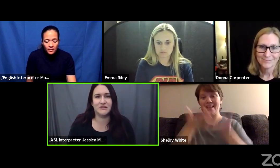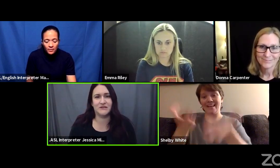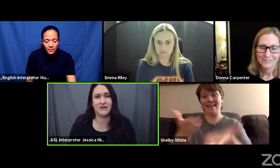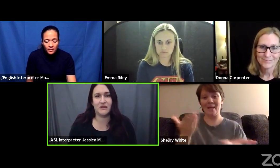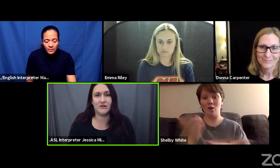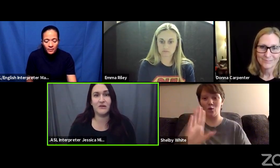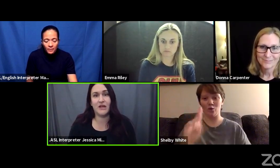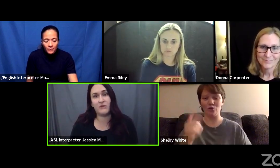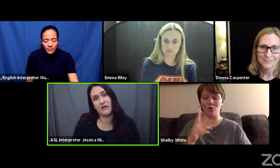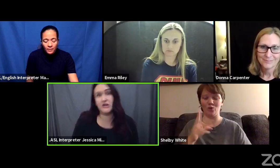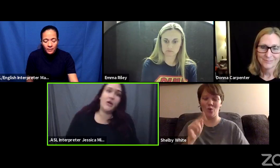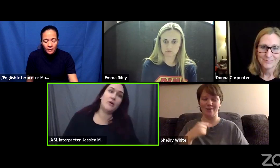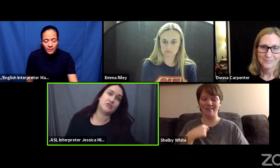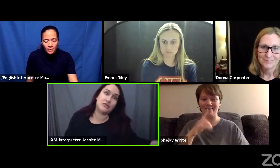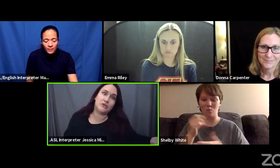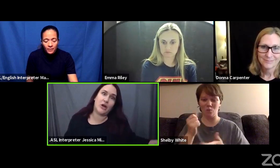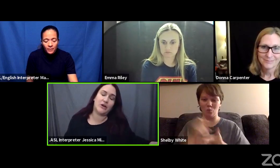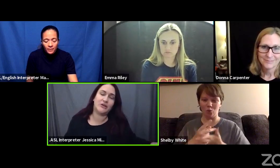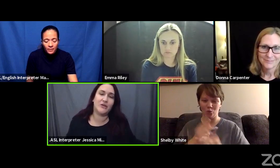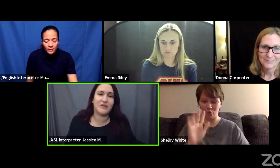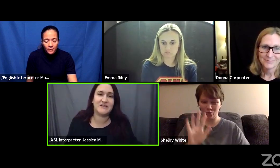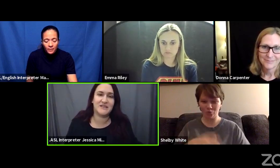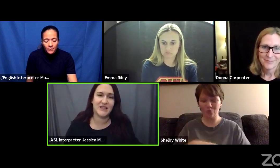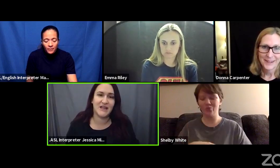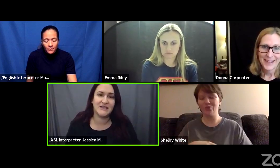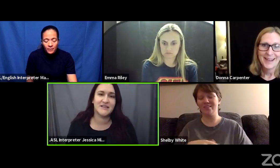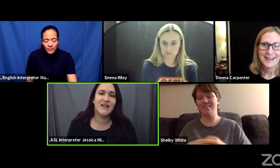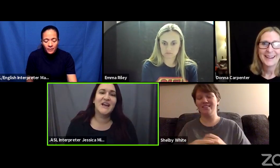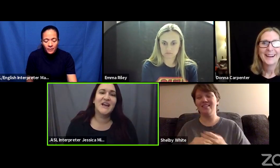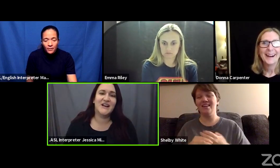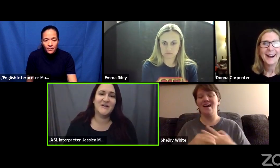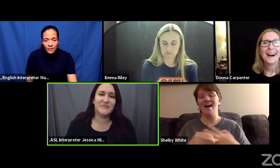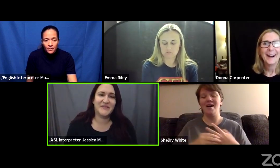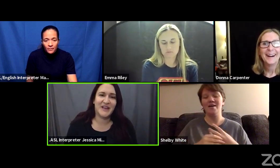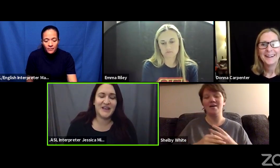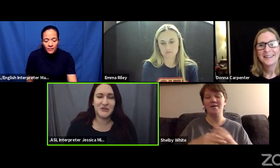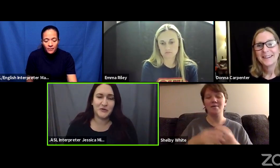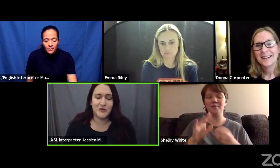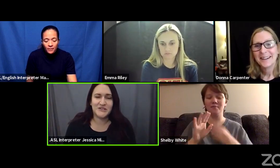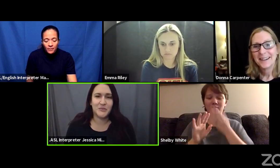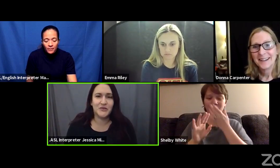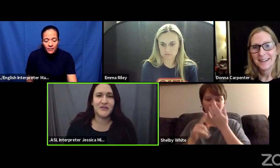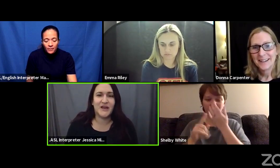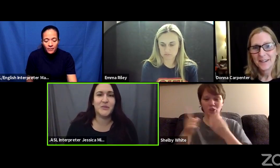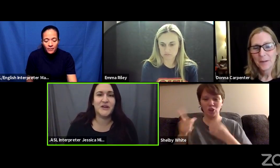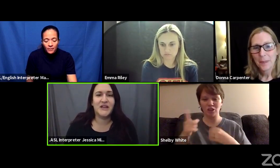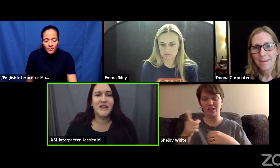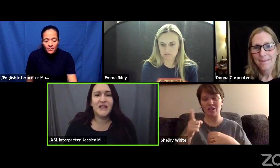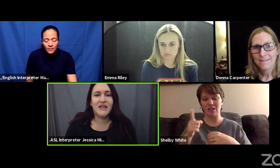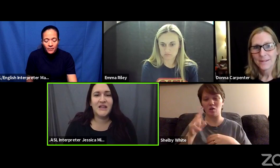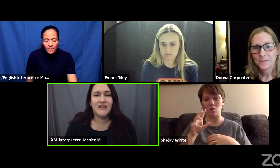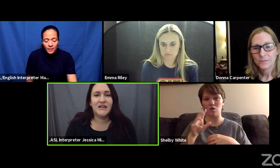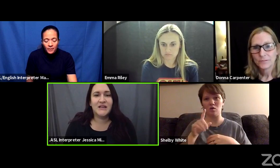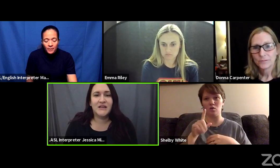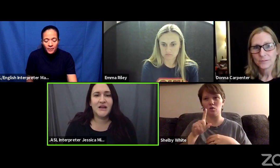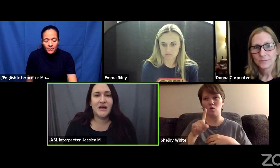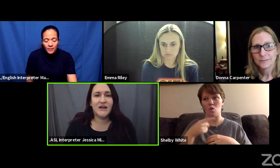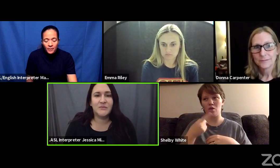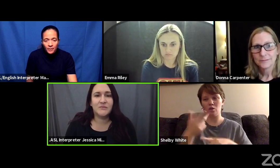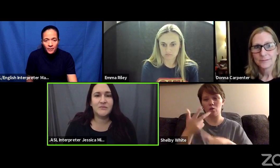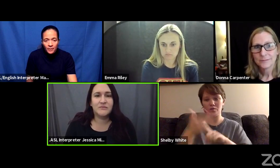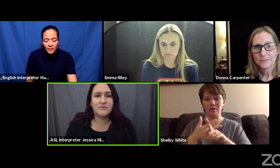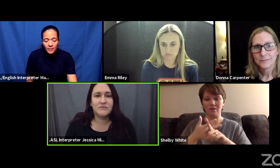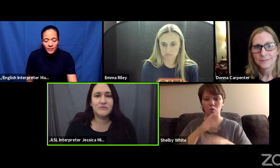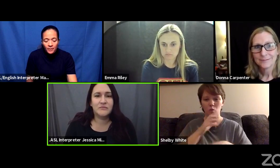like it was just like, oh, okay, well, here you go. Here's your new dog. No, that wasn't the case. I had to, of course, approve that. But